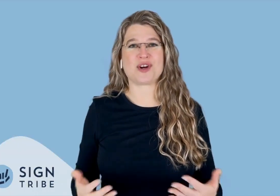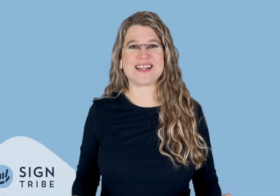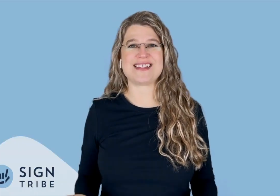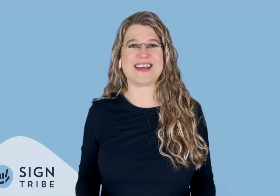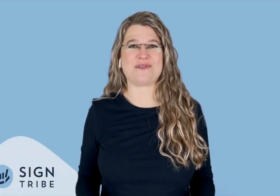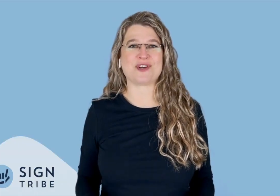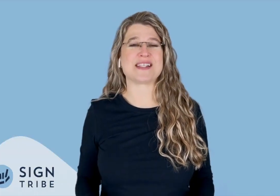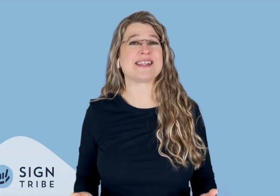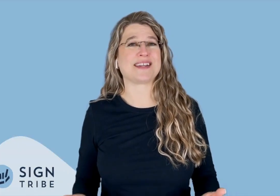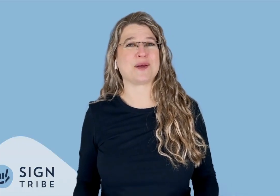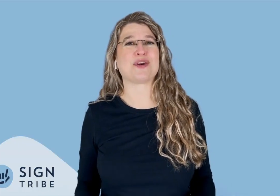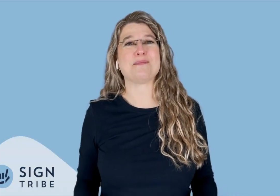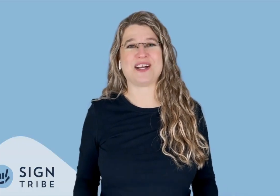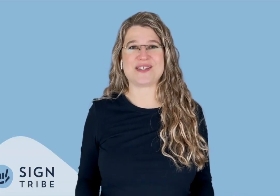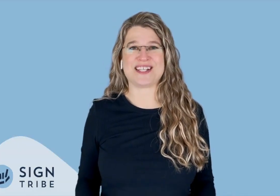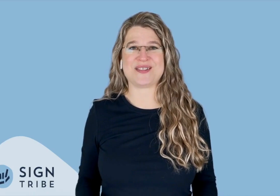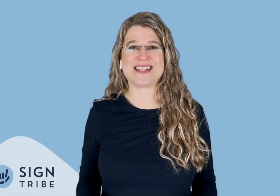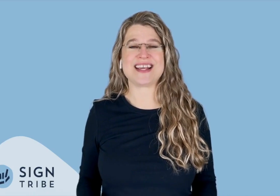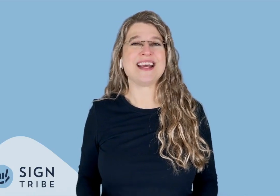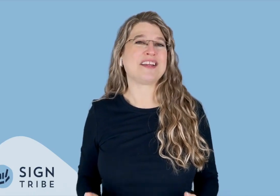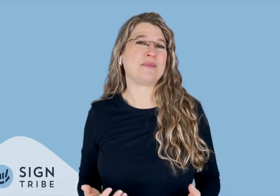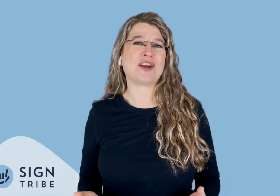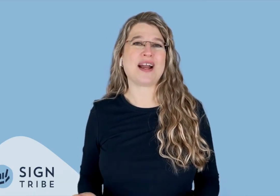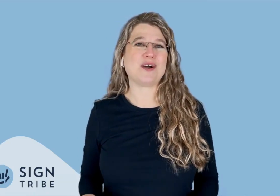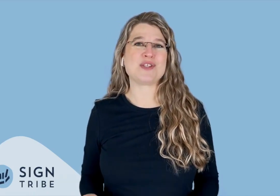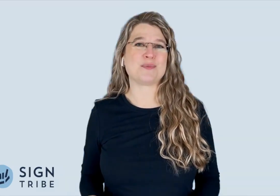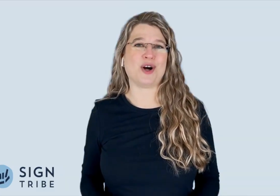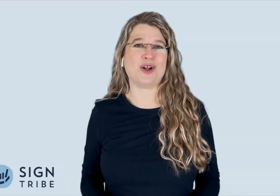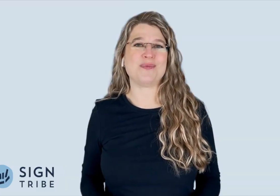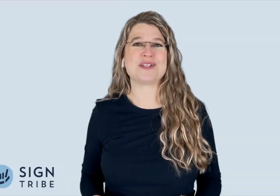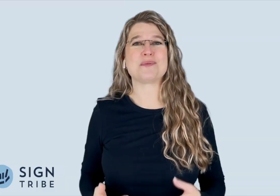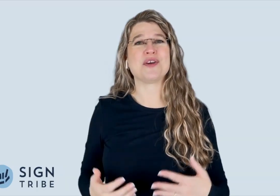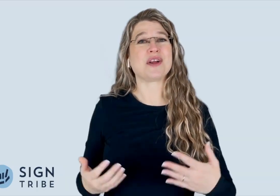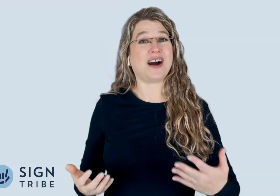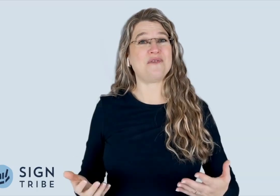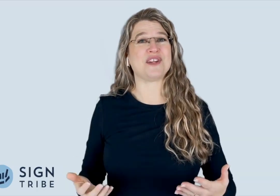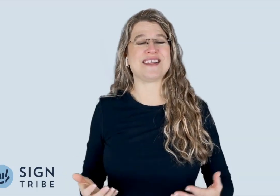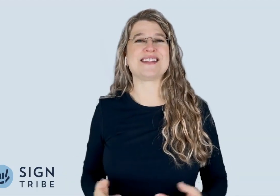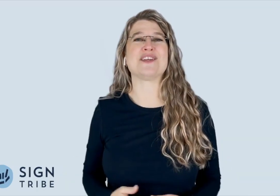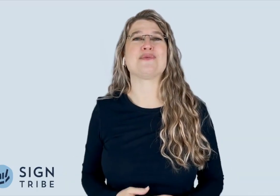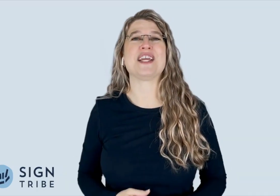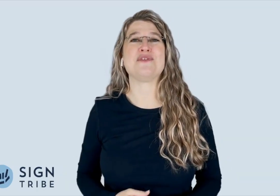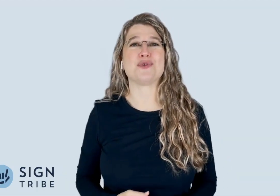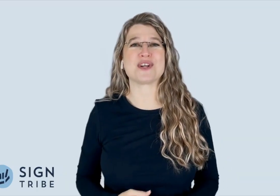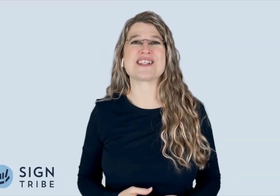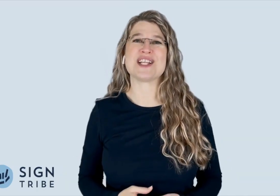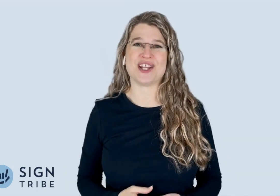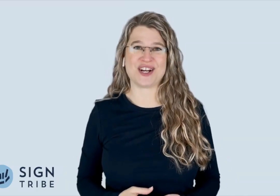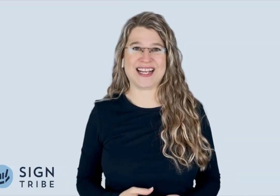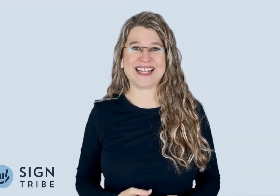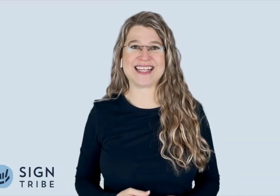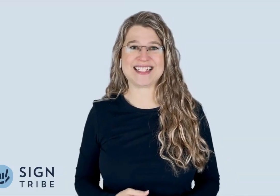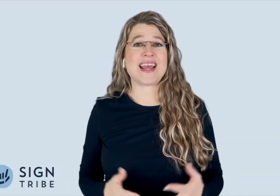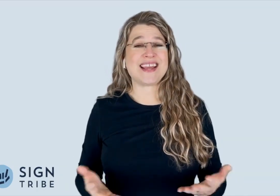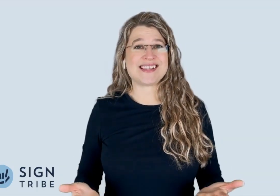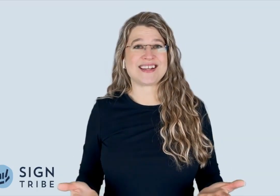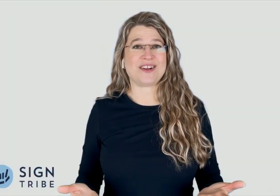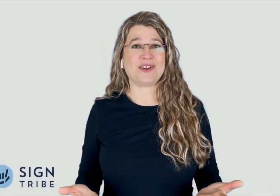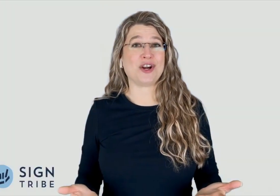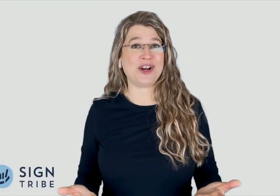the efforts and celebrate milestones, no matter how small, to build confidence and reinforce learning. ASL learning